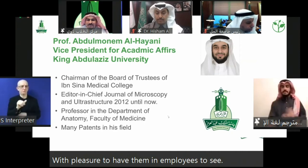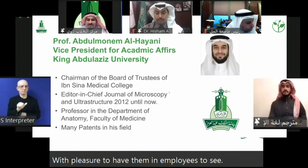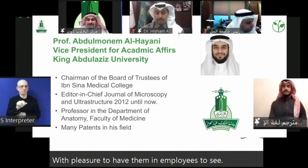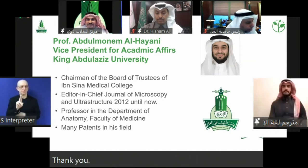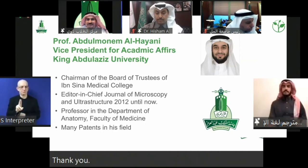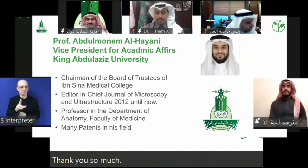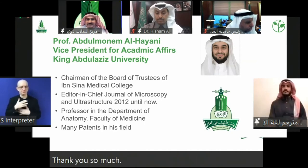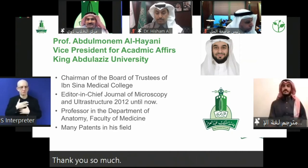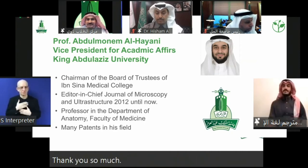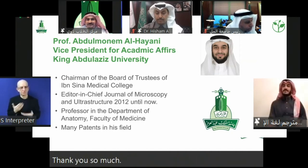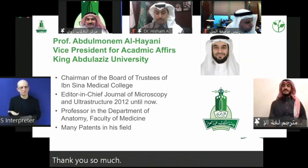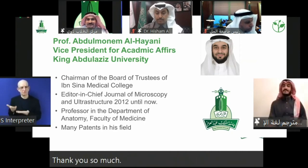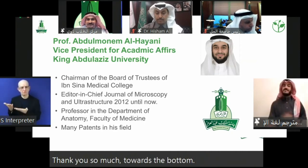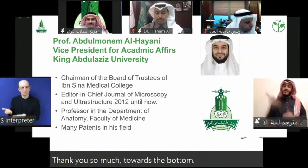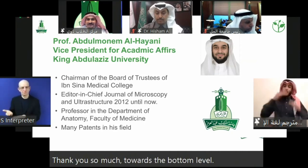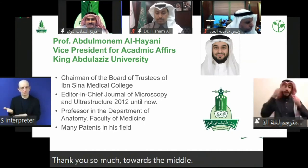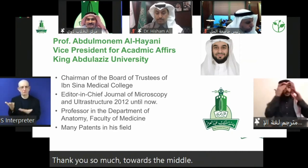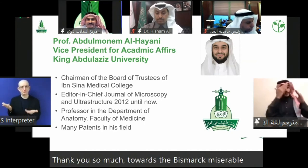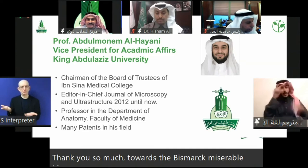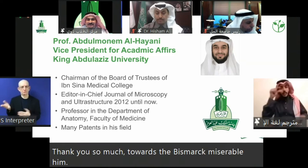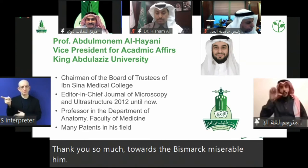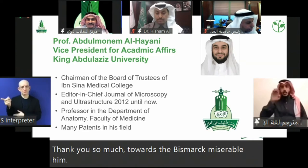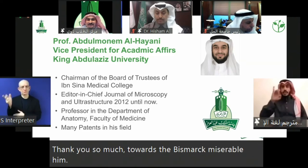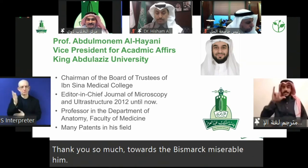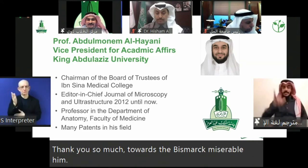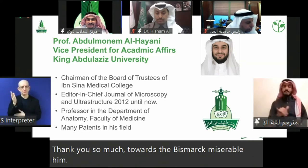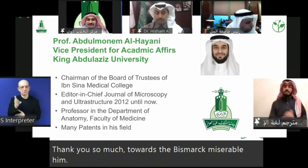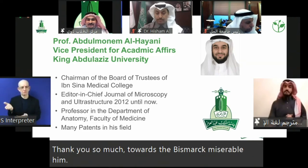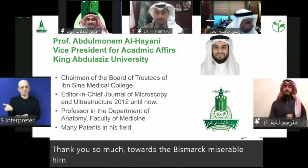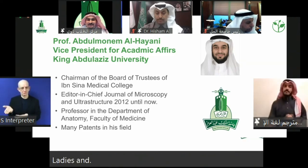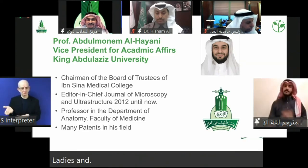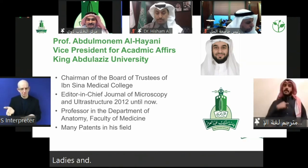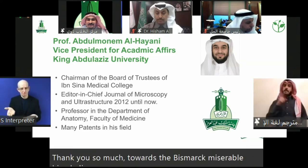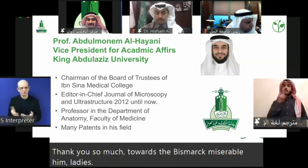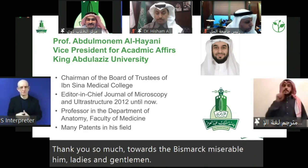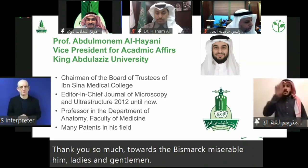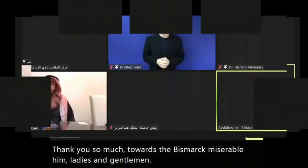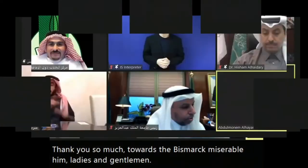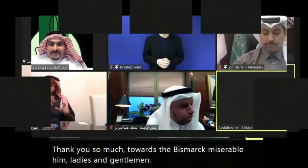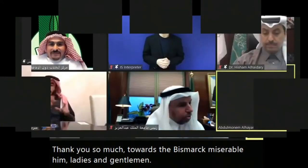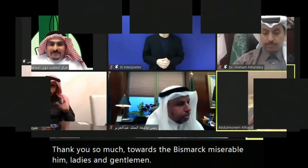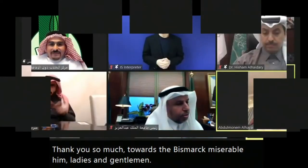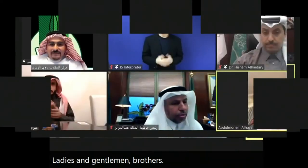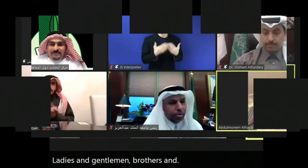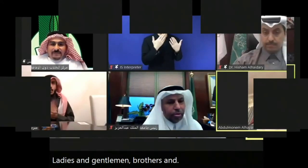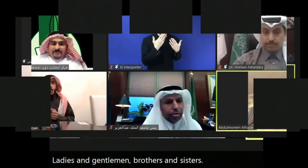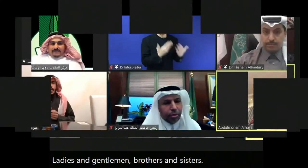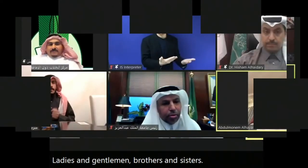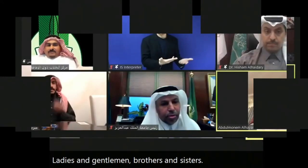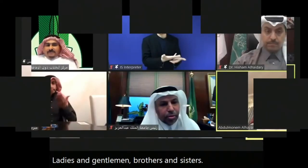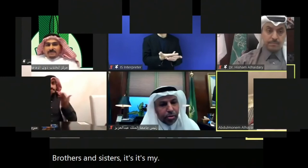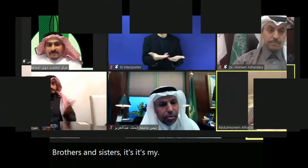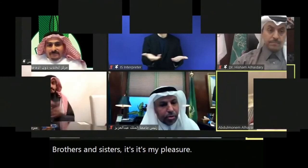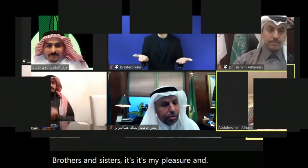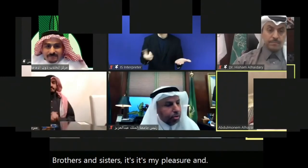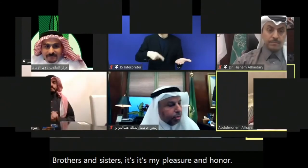Thank you so much, Dr. Wajdi. Bismillah ar-Rahman ar-Rahim. Ladies and gentlemen, brothers and sisters, it's my